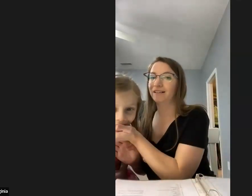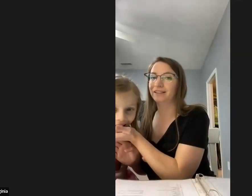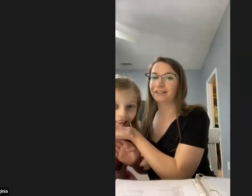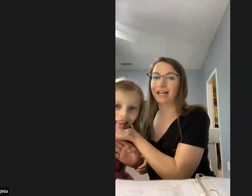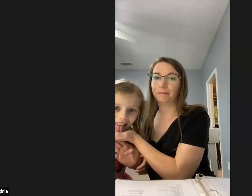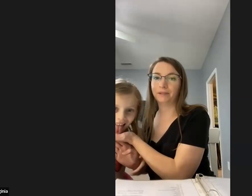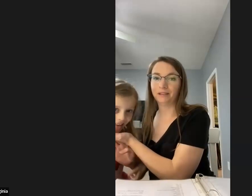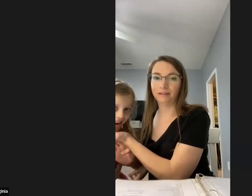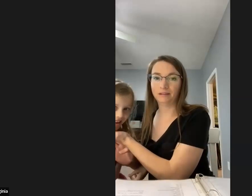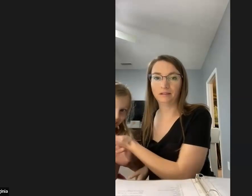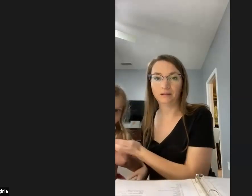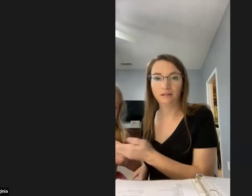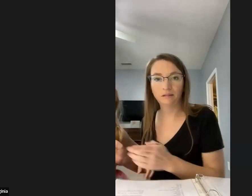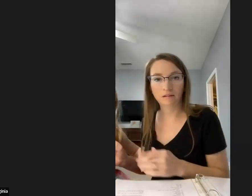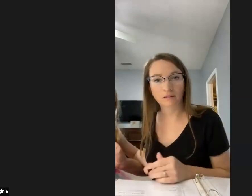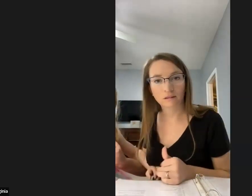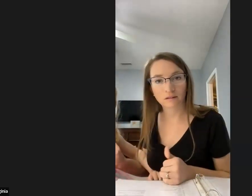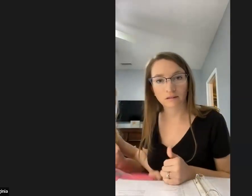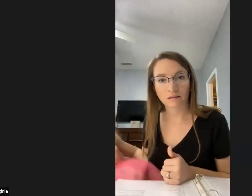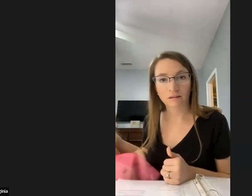Adeline, stop, please.